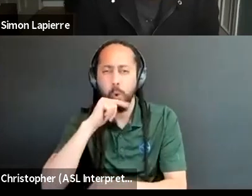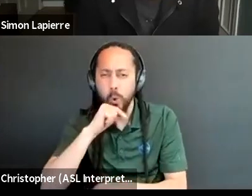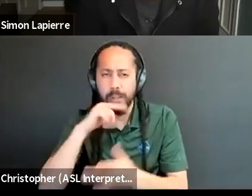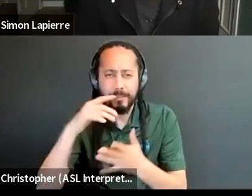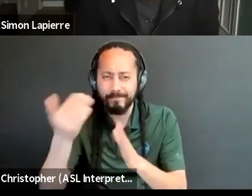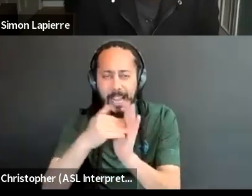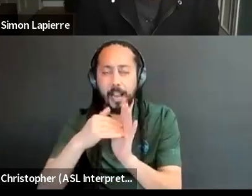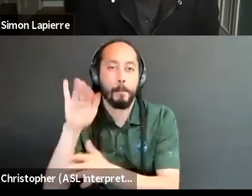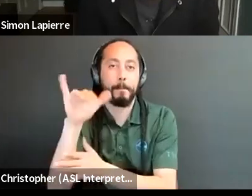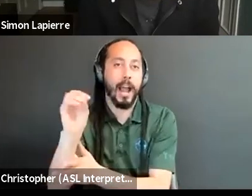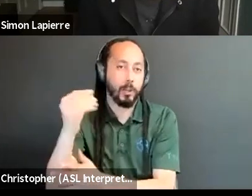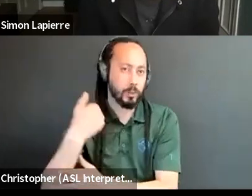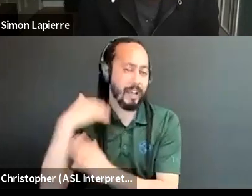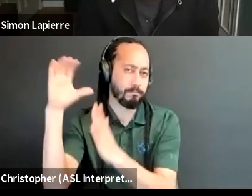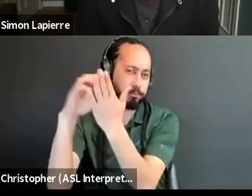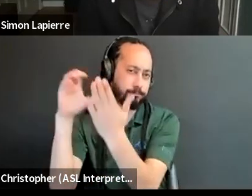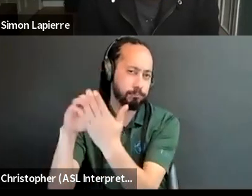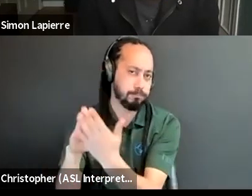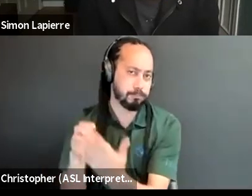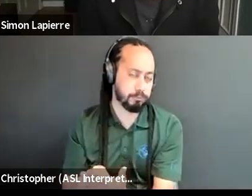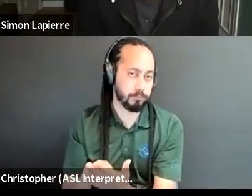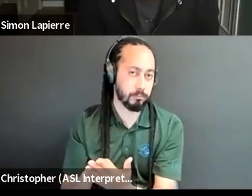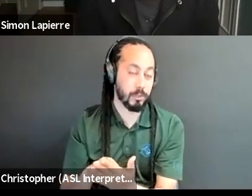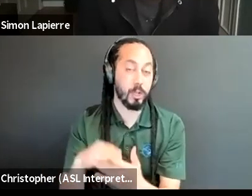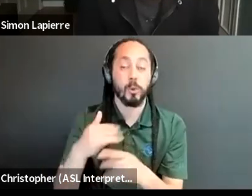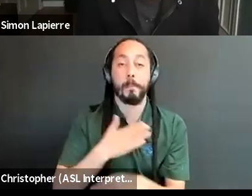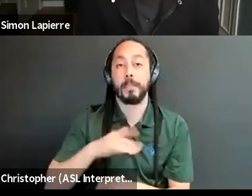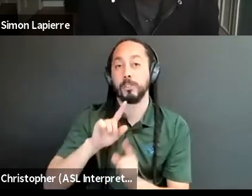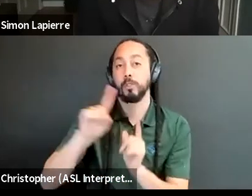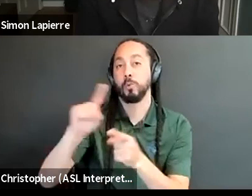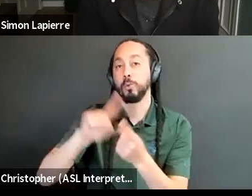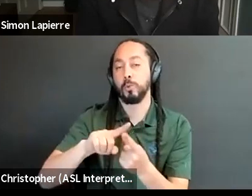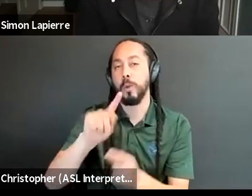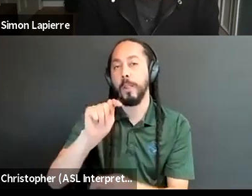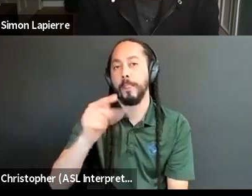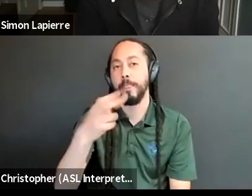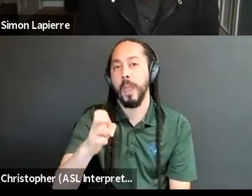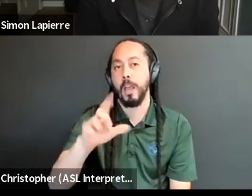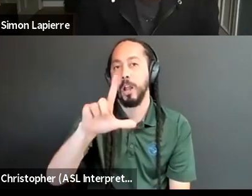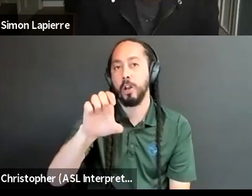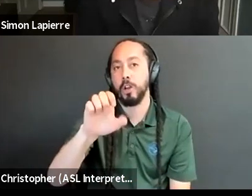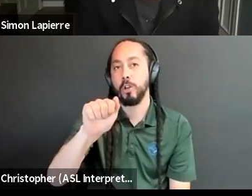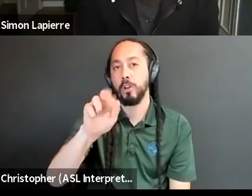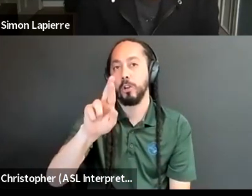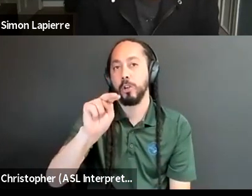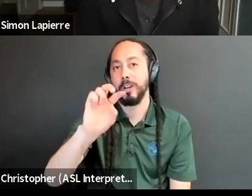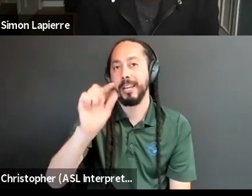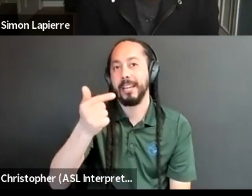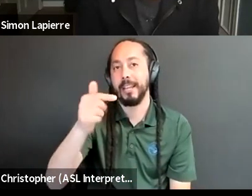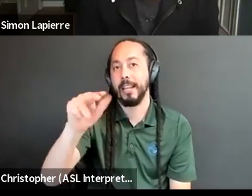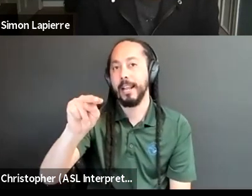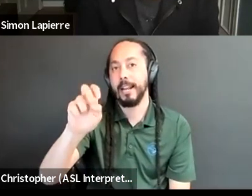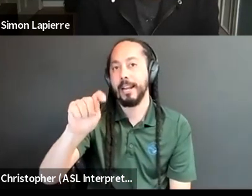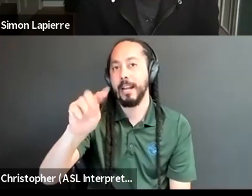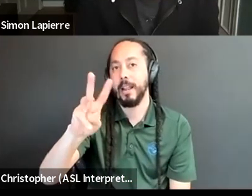this webinar, please go to the Learning Network website and you'll find those there. We also